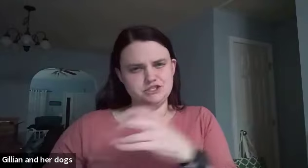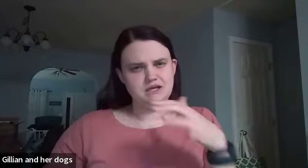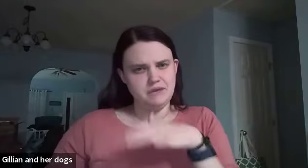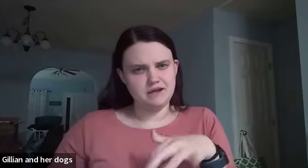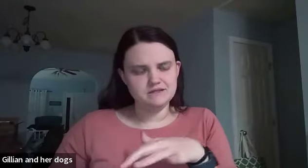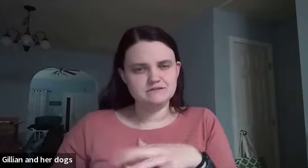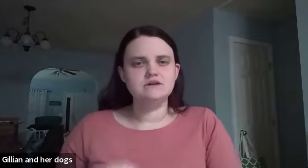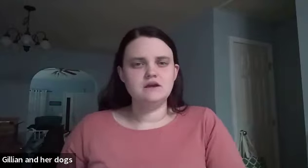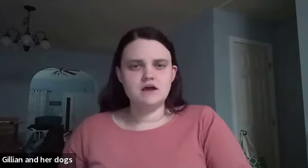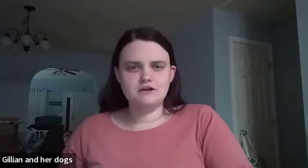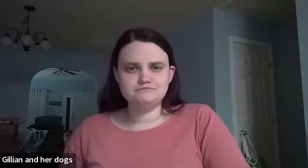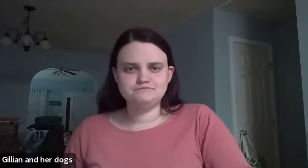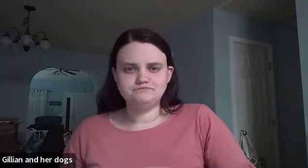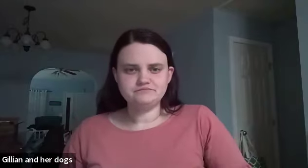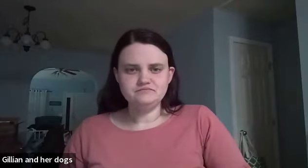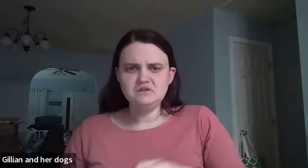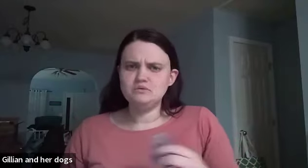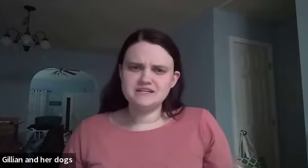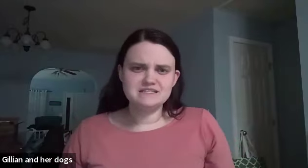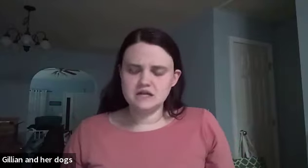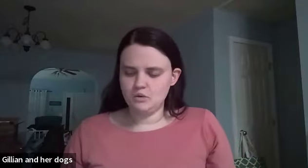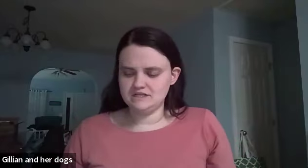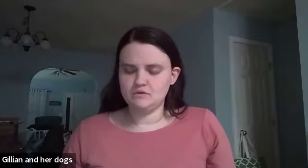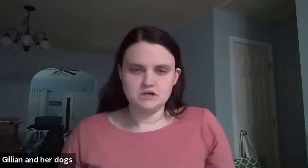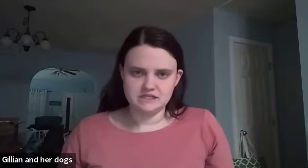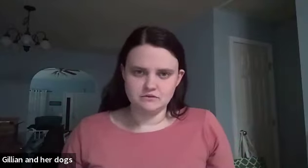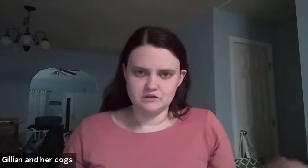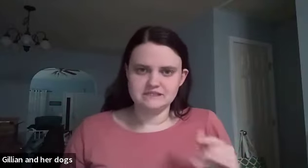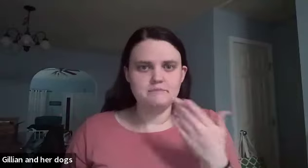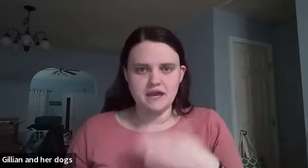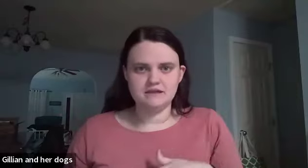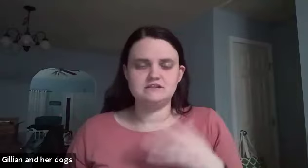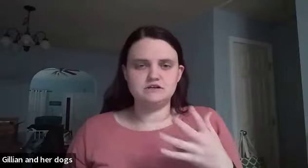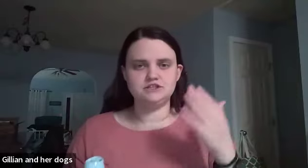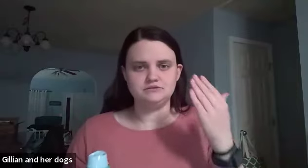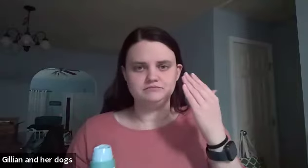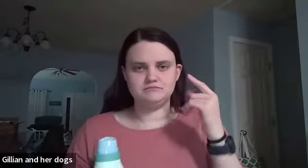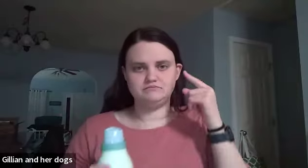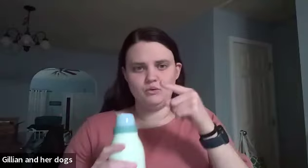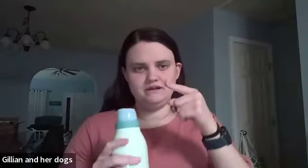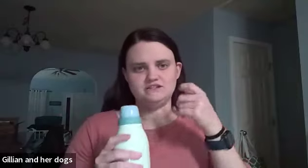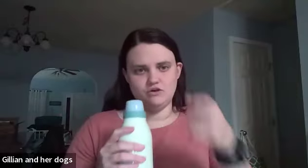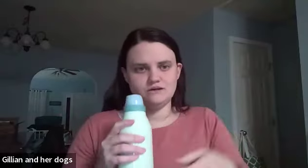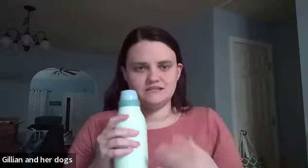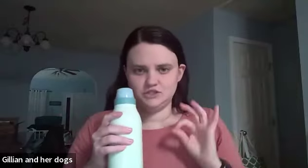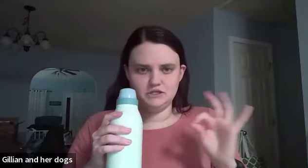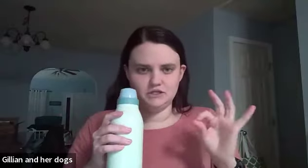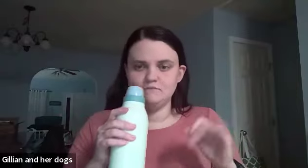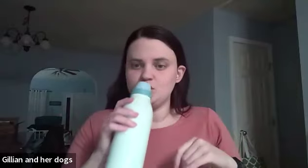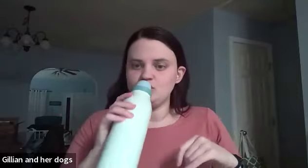English combined. Um, which again is not always the worst thing in the world. It's not bad. As long as your point gets across, it should be good.